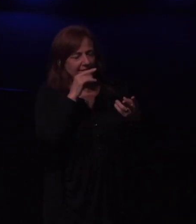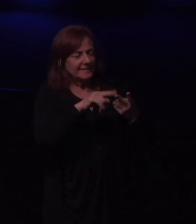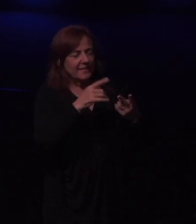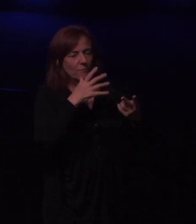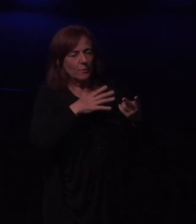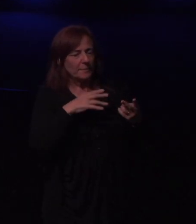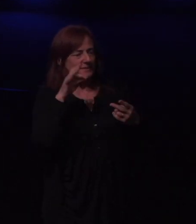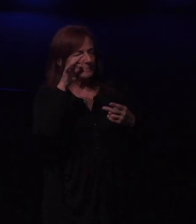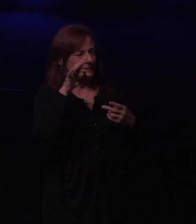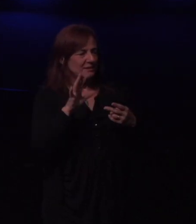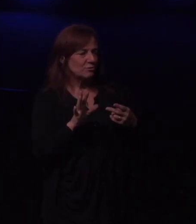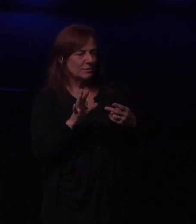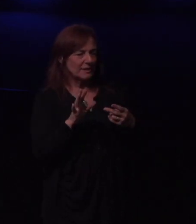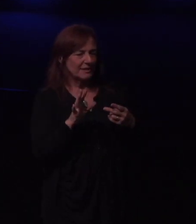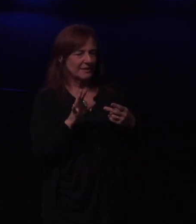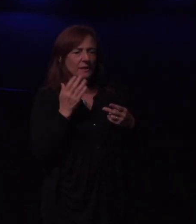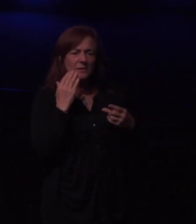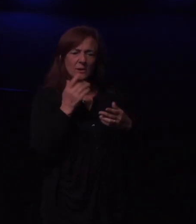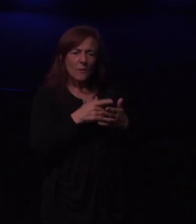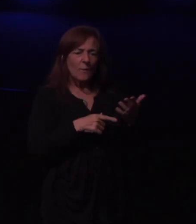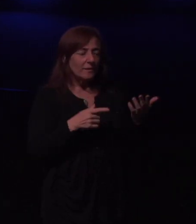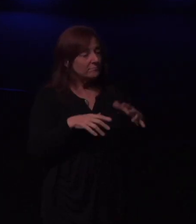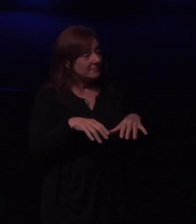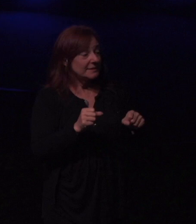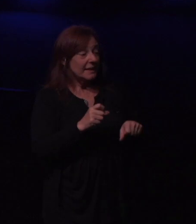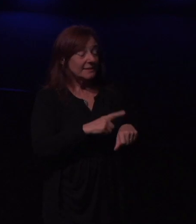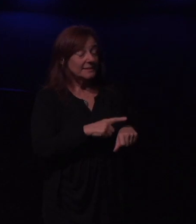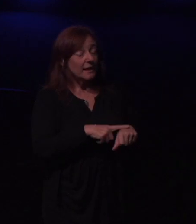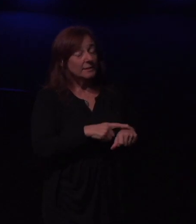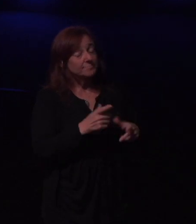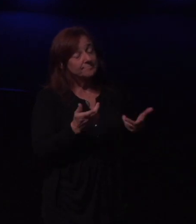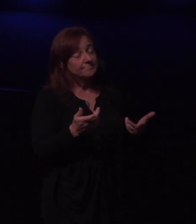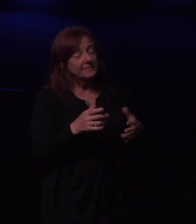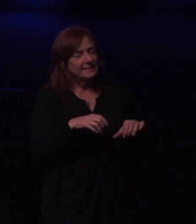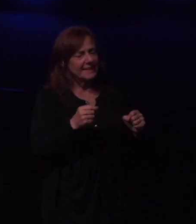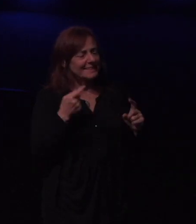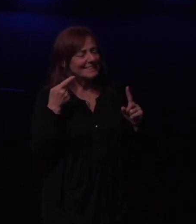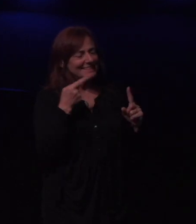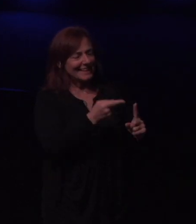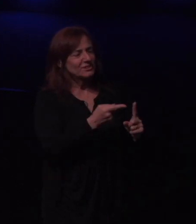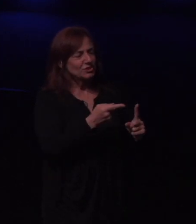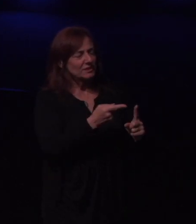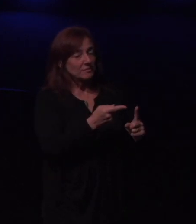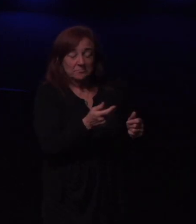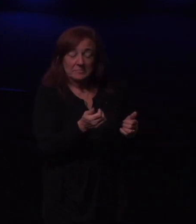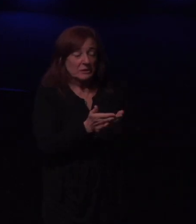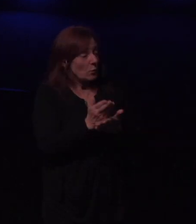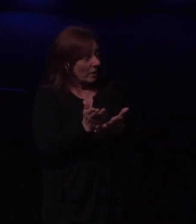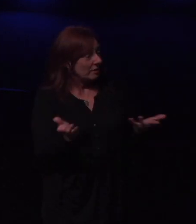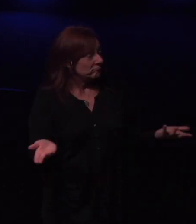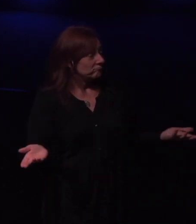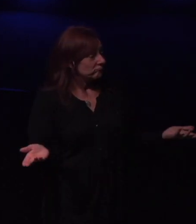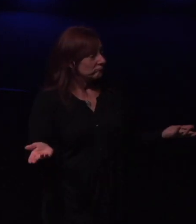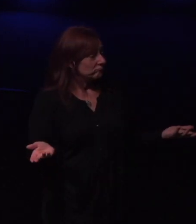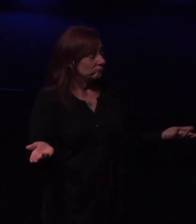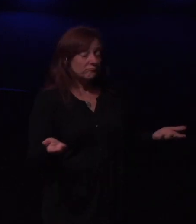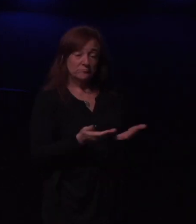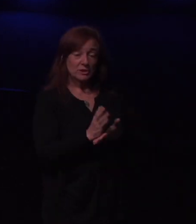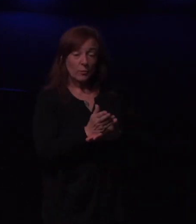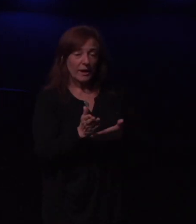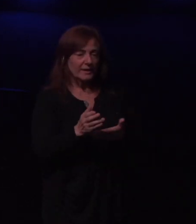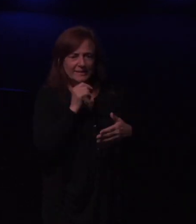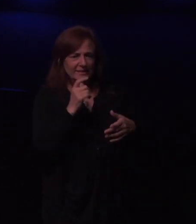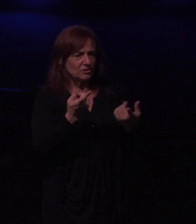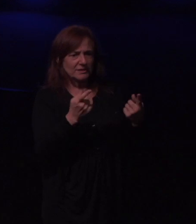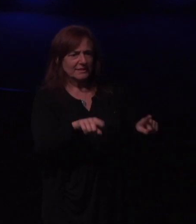ministry. And you know what? It just takes time, it takes intention, and that's okay. It's okay that it